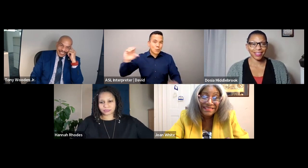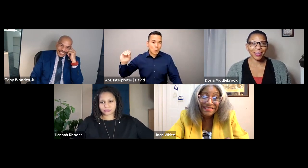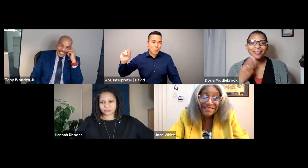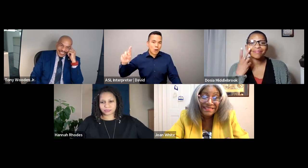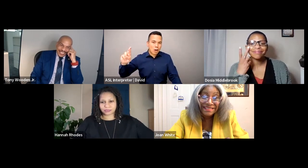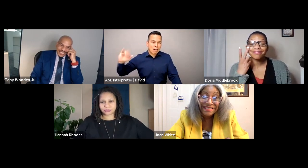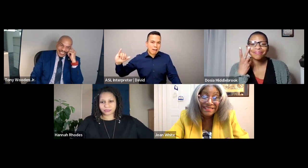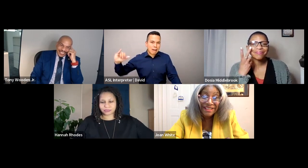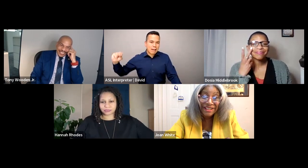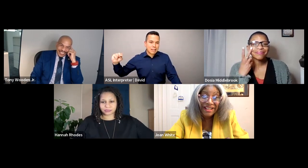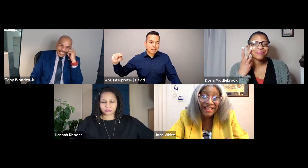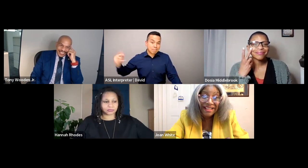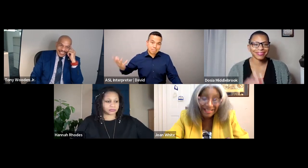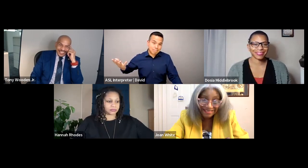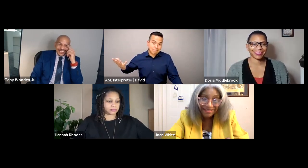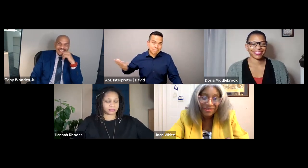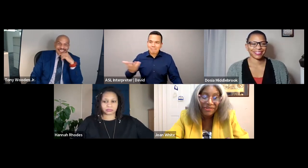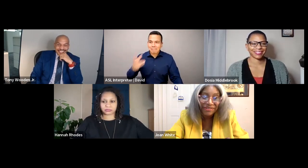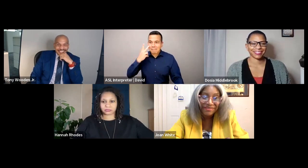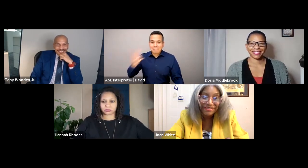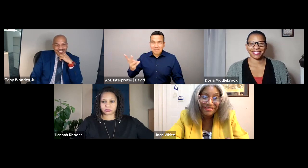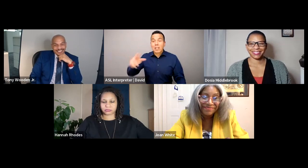And Tony gave me the nickname Cool Orin.